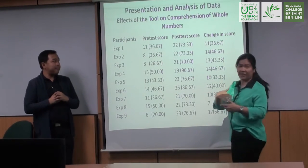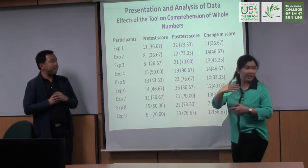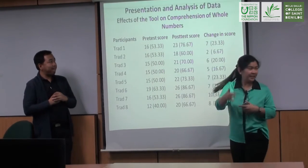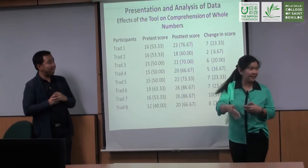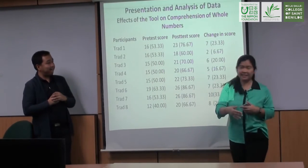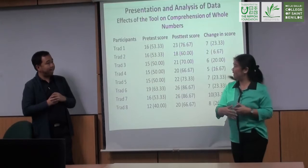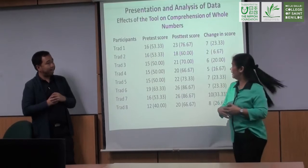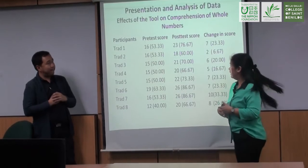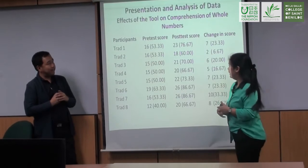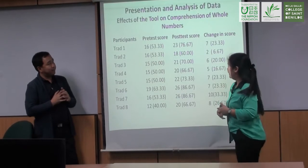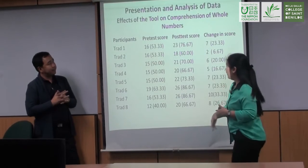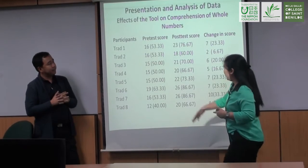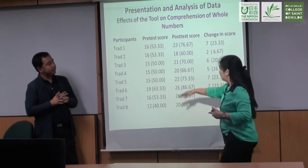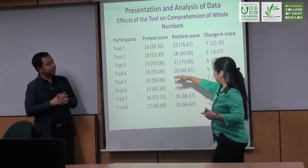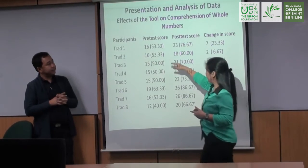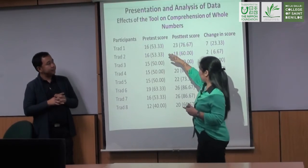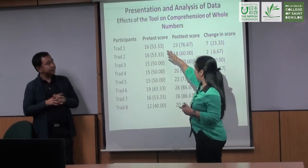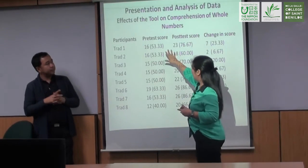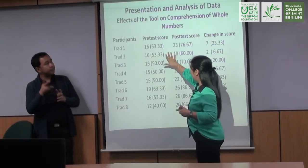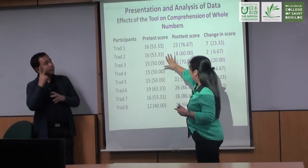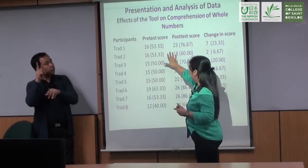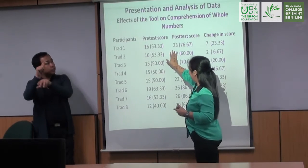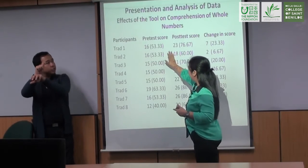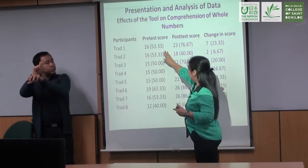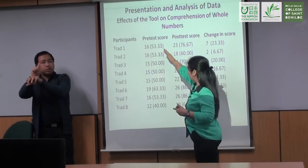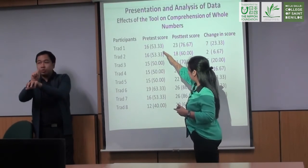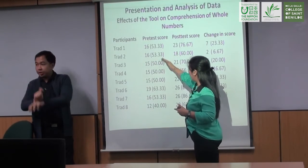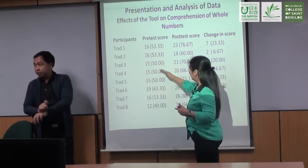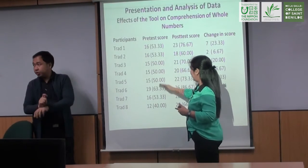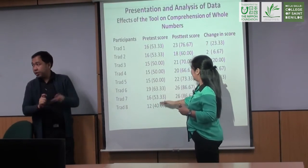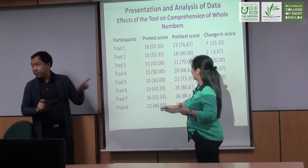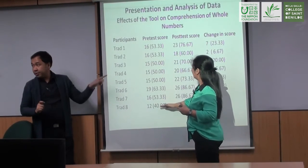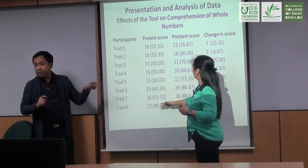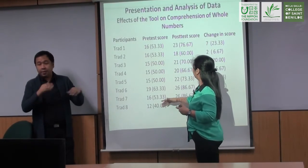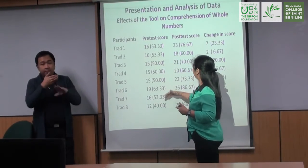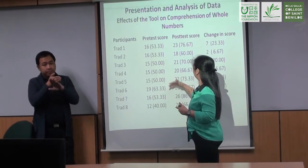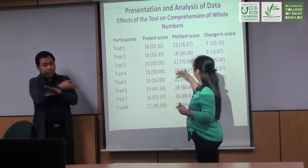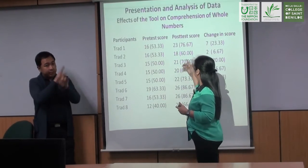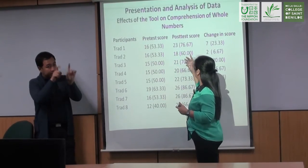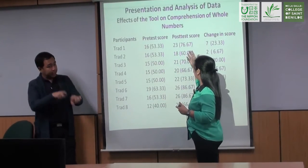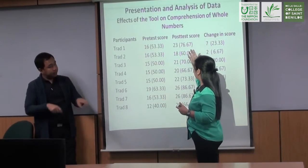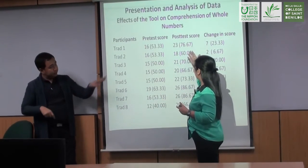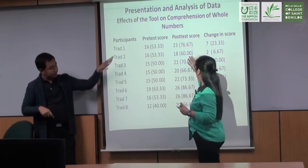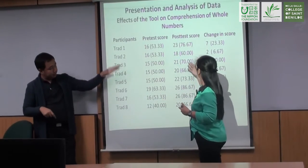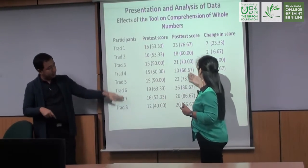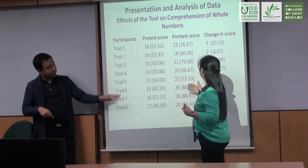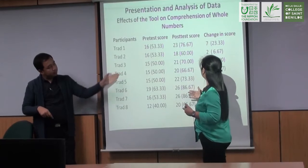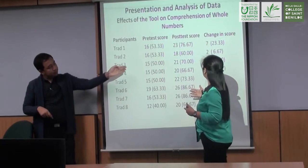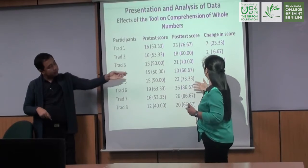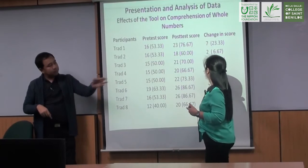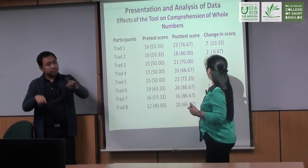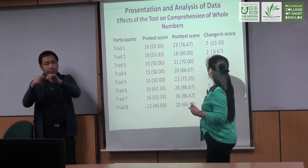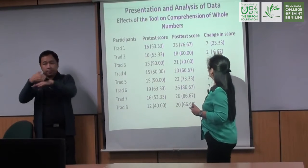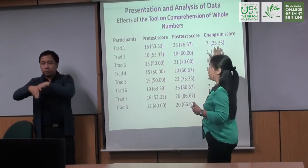Okay, and the next. Okay, the traditional, this is the pre-test, this is the